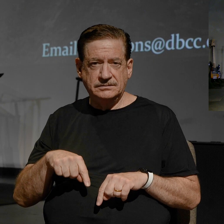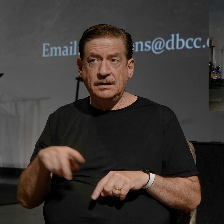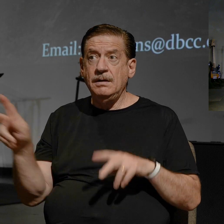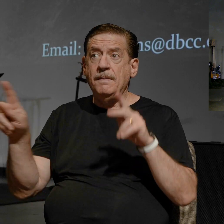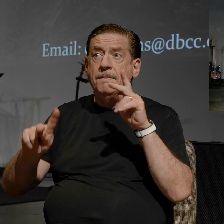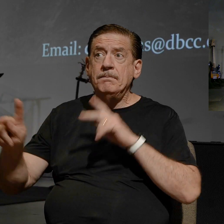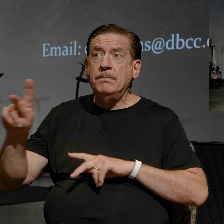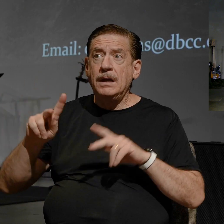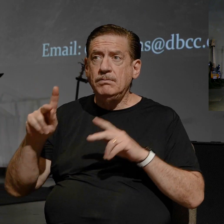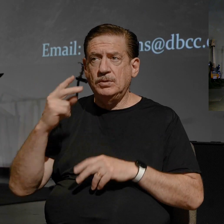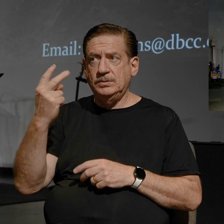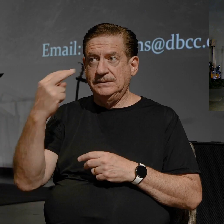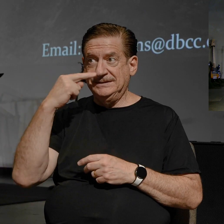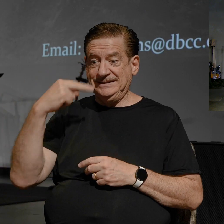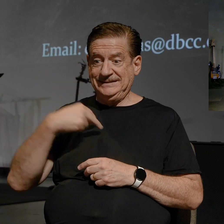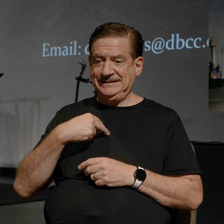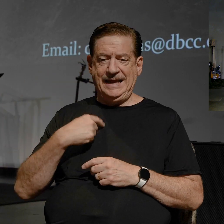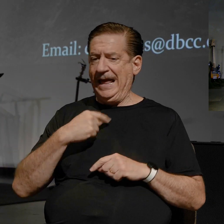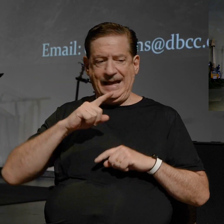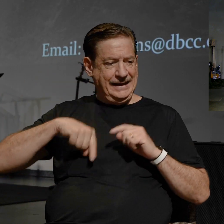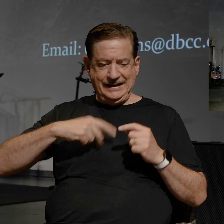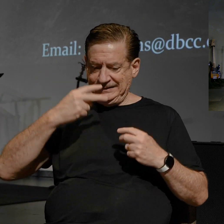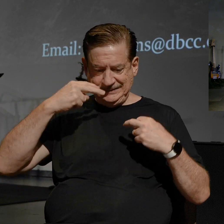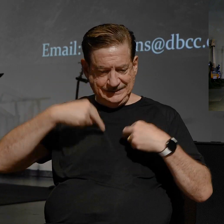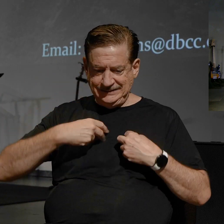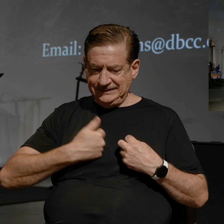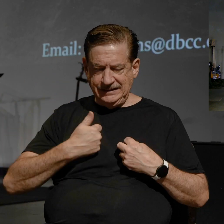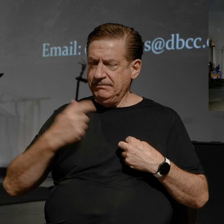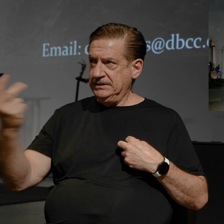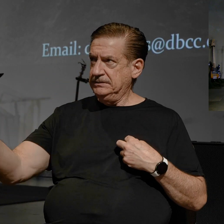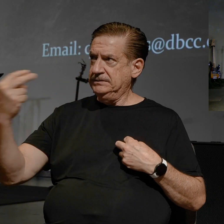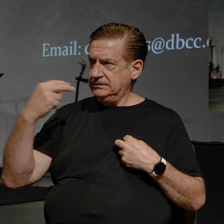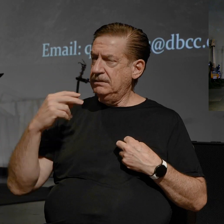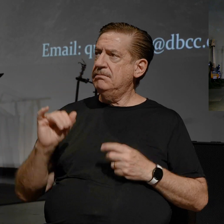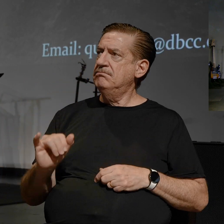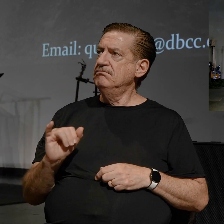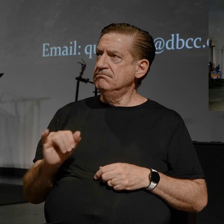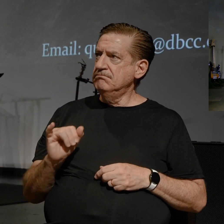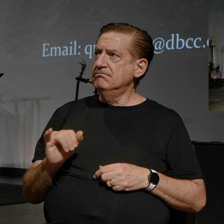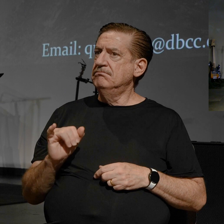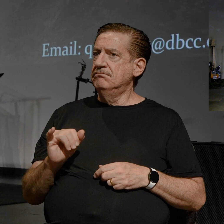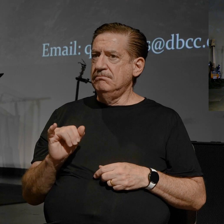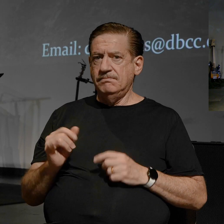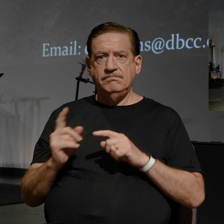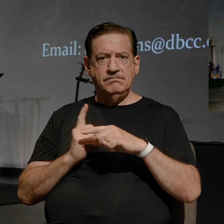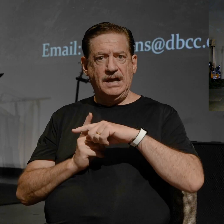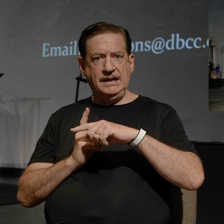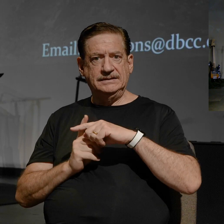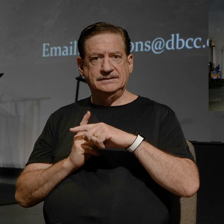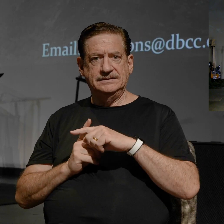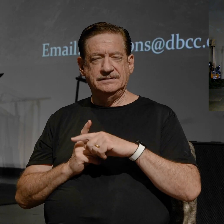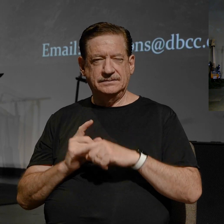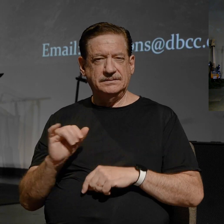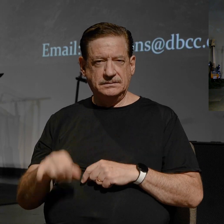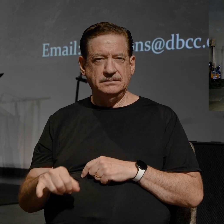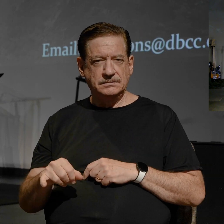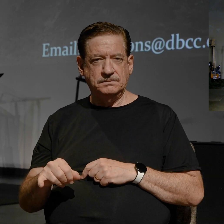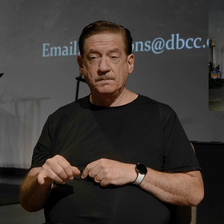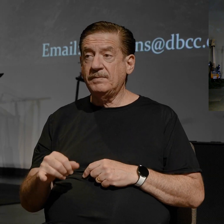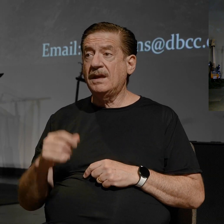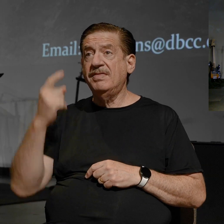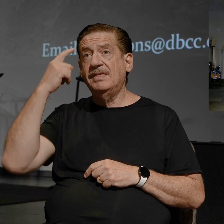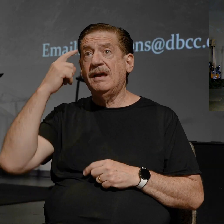People who will see what we can't see, both positively and negatively. I mean, just consider for a moment what would have happened if Timothy had not joined up with